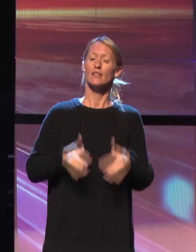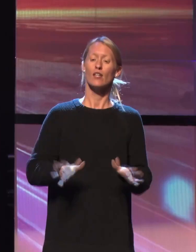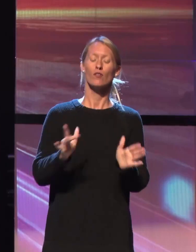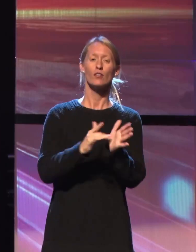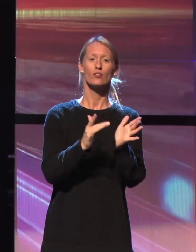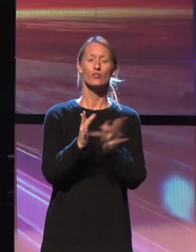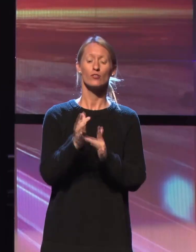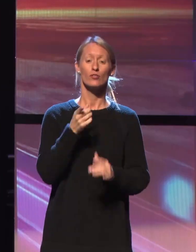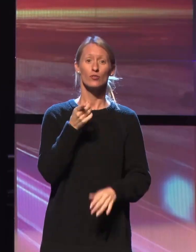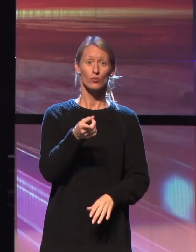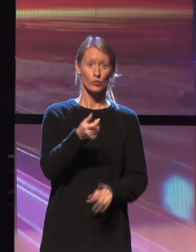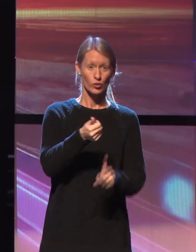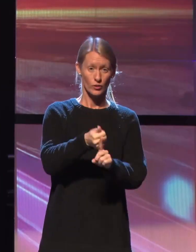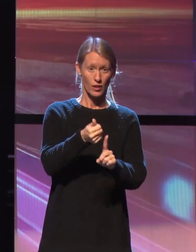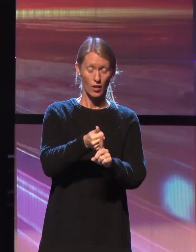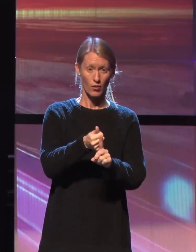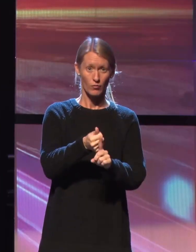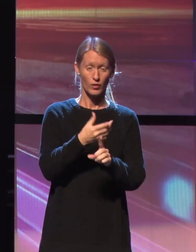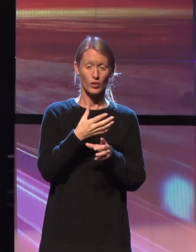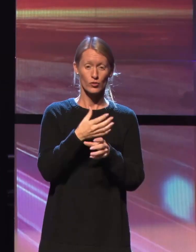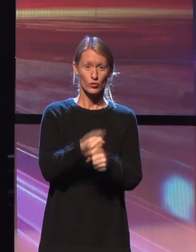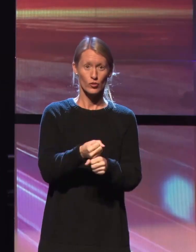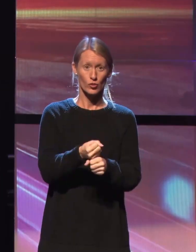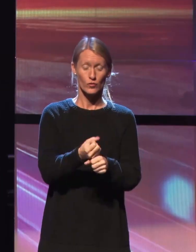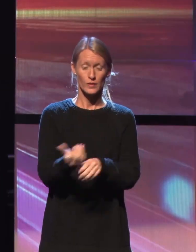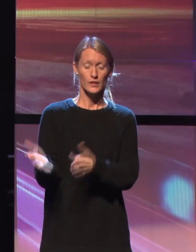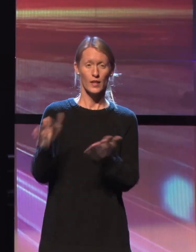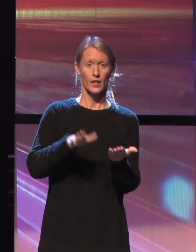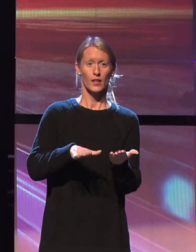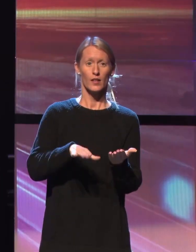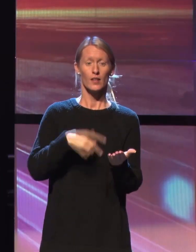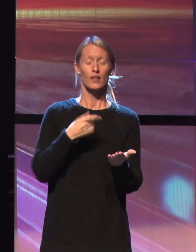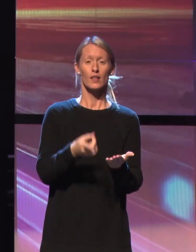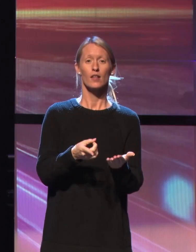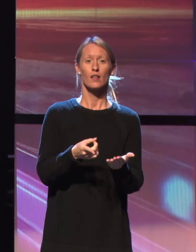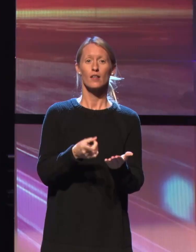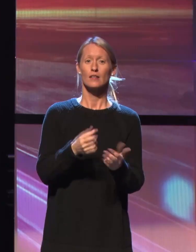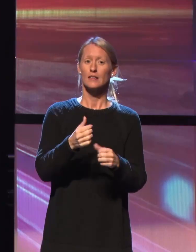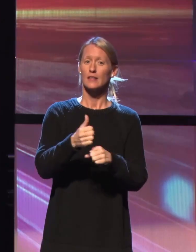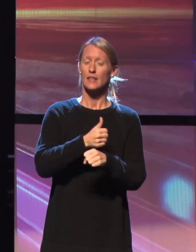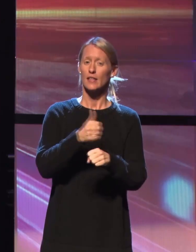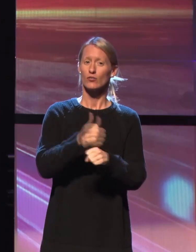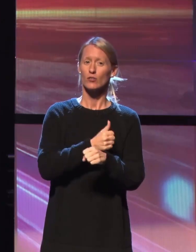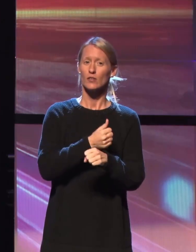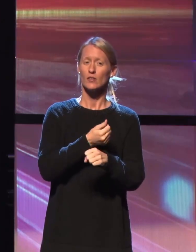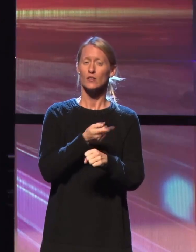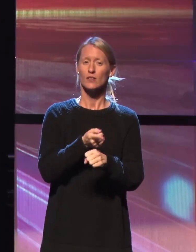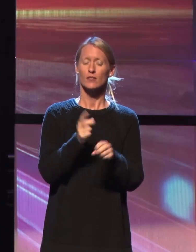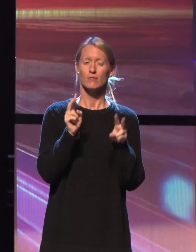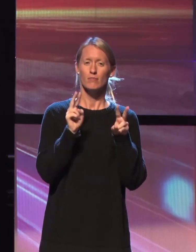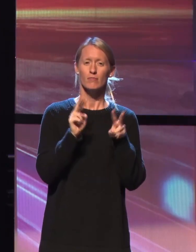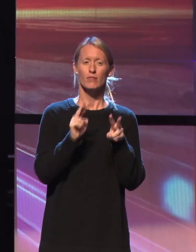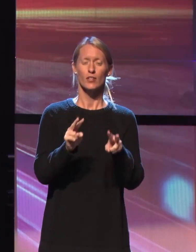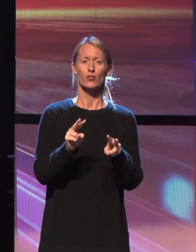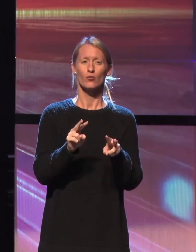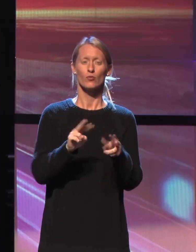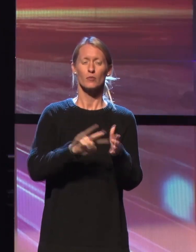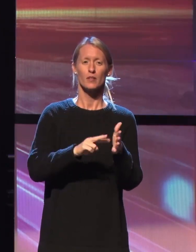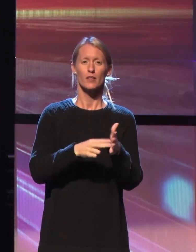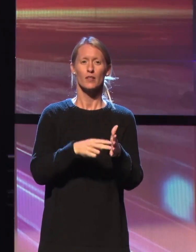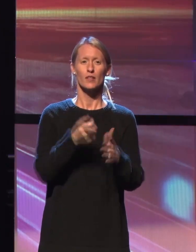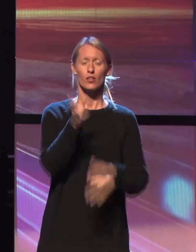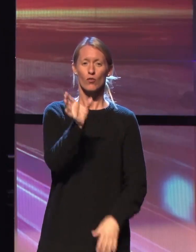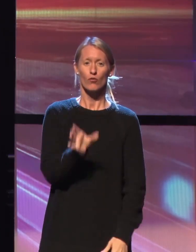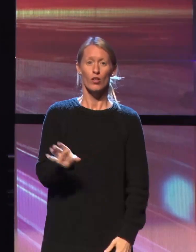one who deserved to die, that's a dangerous view of the cross. And it doesn't even make any sense, because that tradition also told